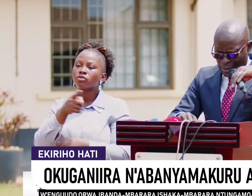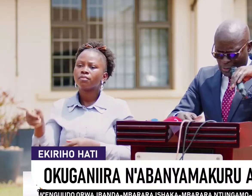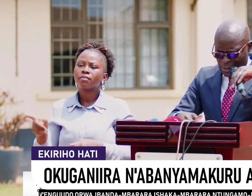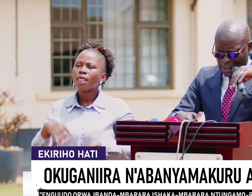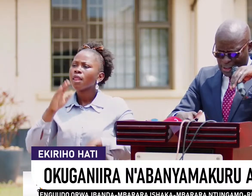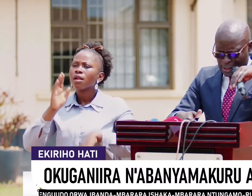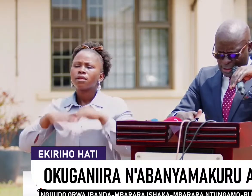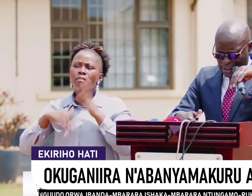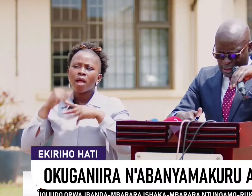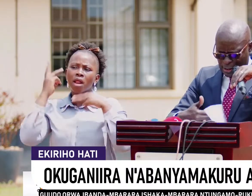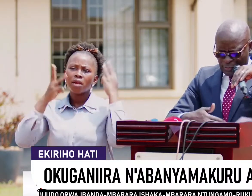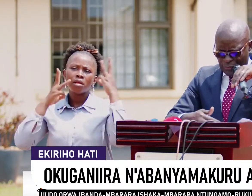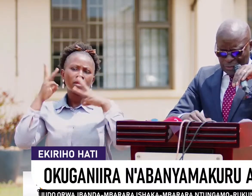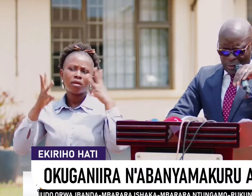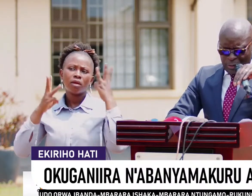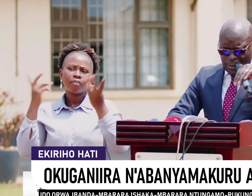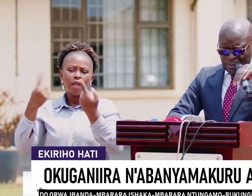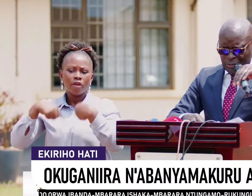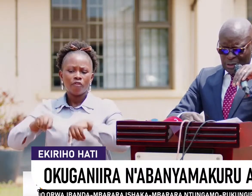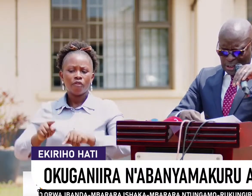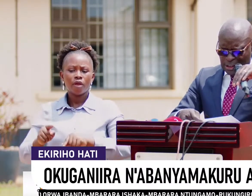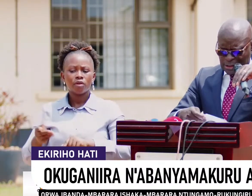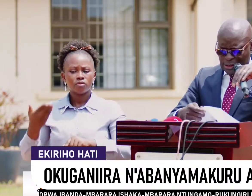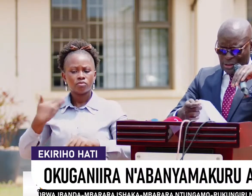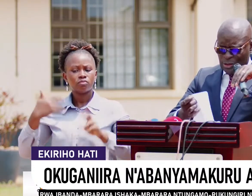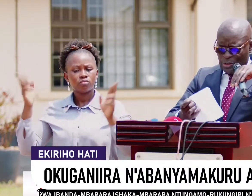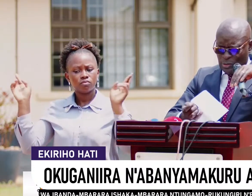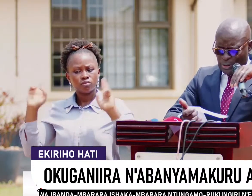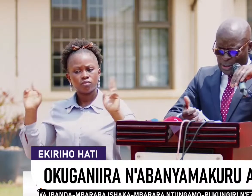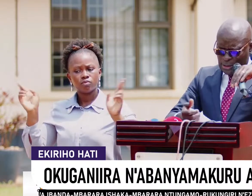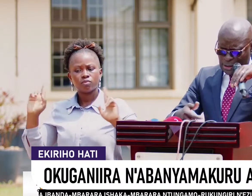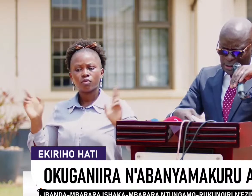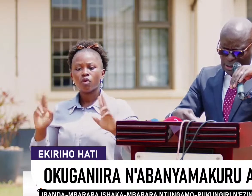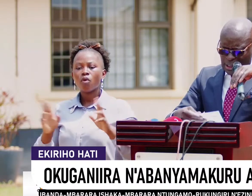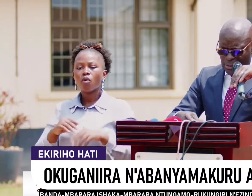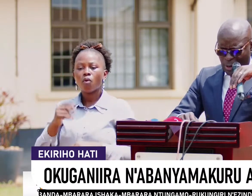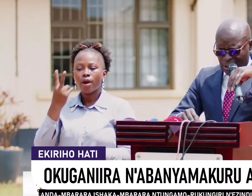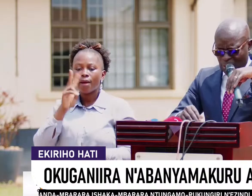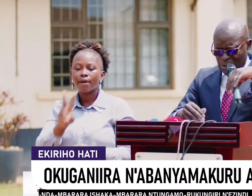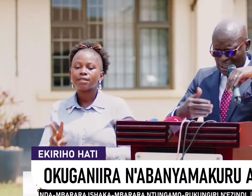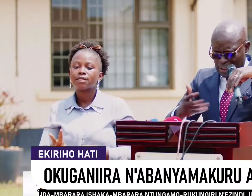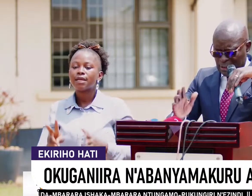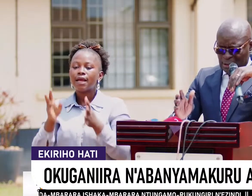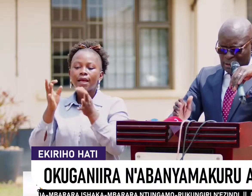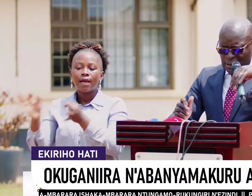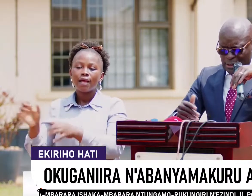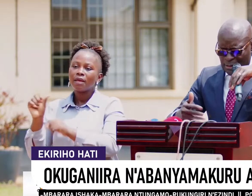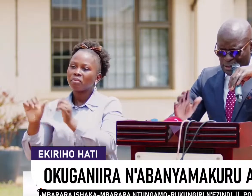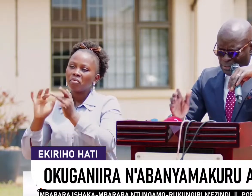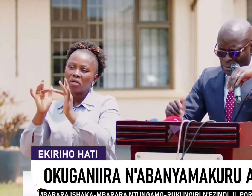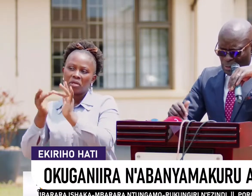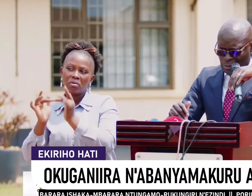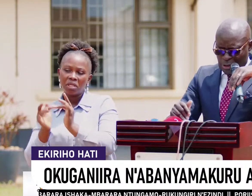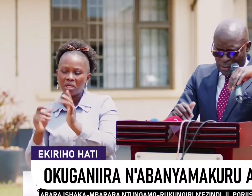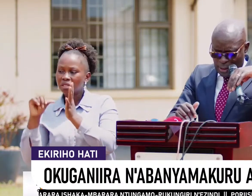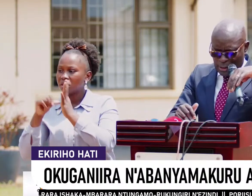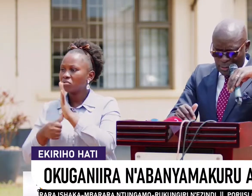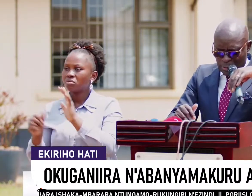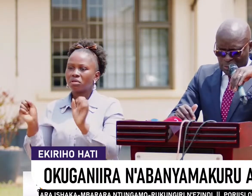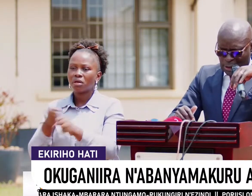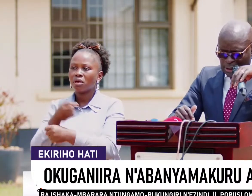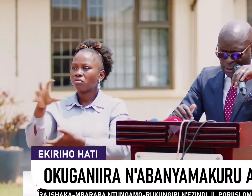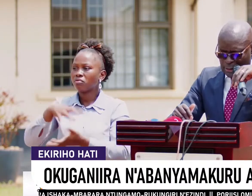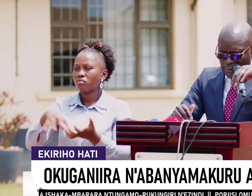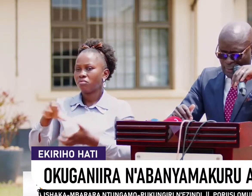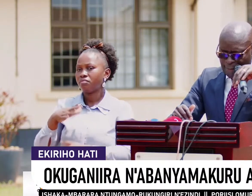muleme kweraliikirira, ffe tujja kuba twetegese okulaba nti ebikwata ku intaneti bireme otutawanya